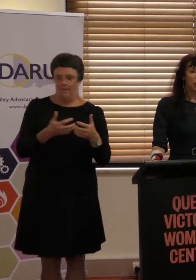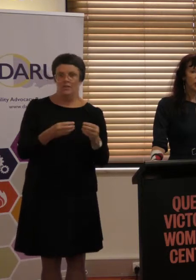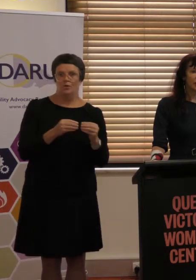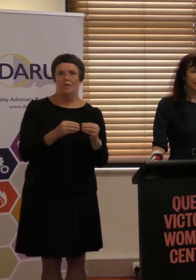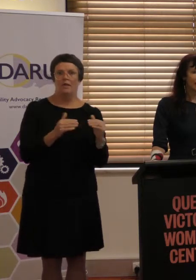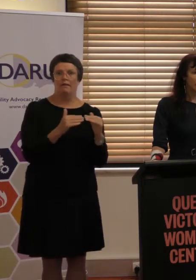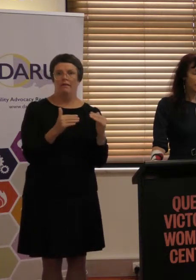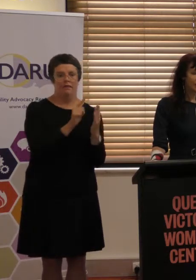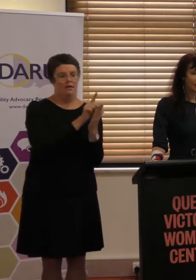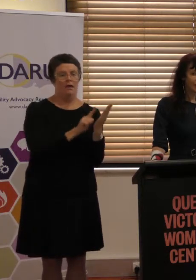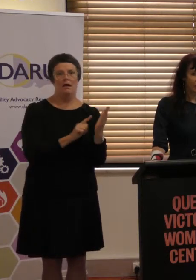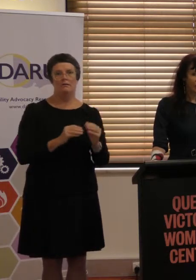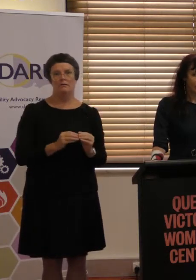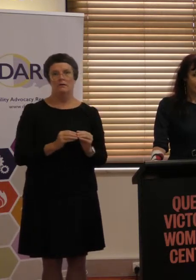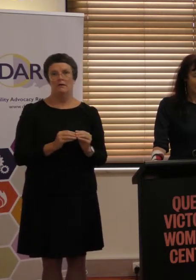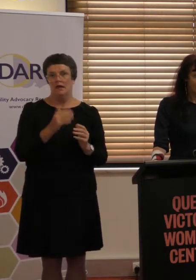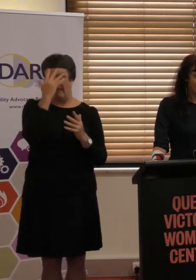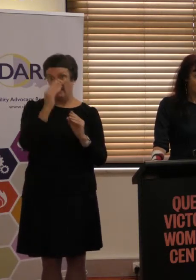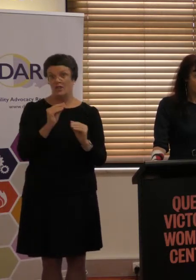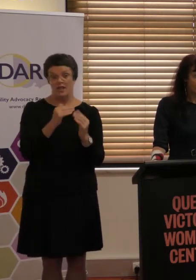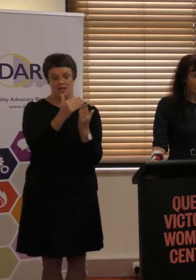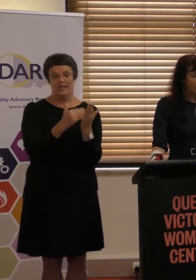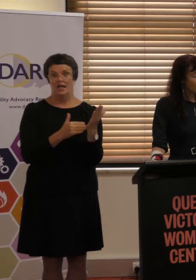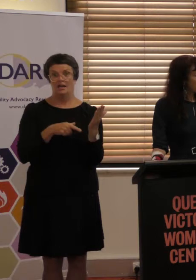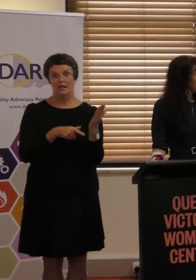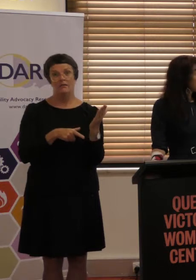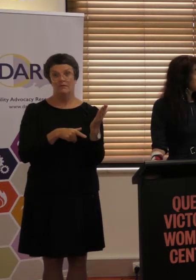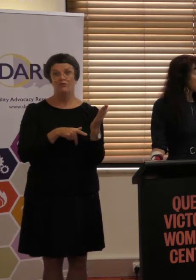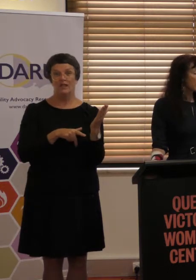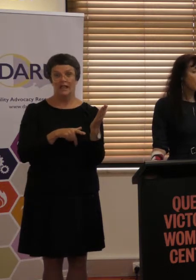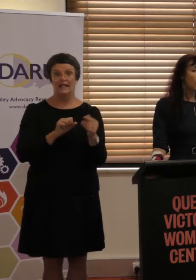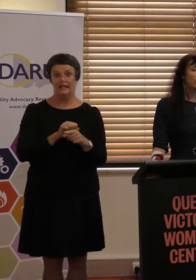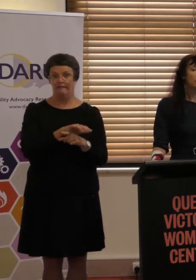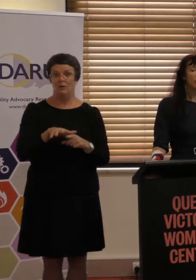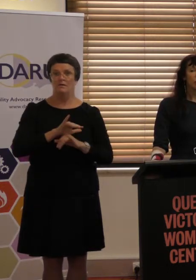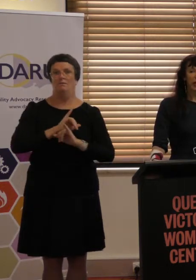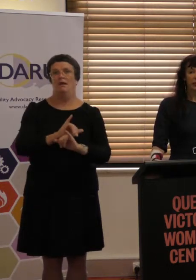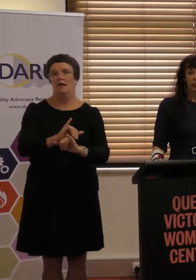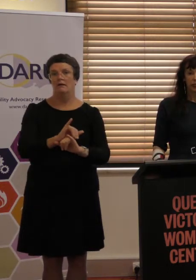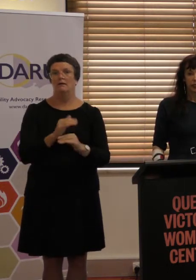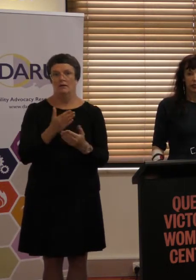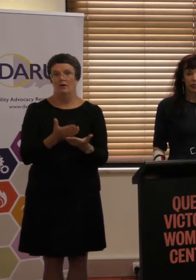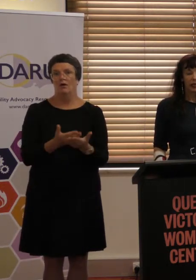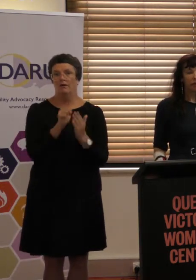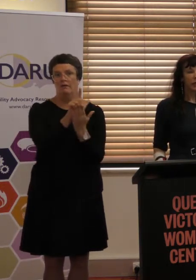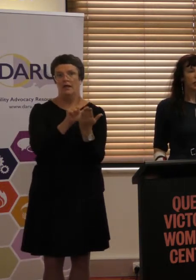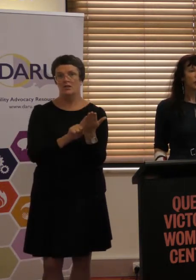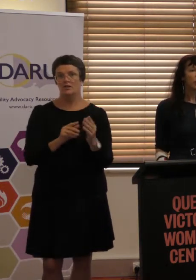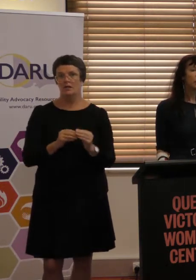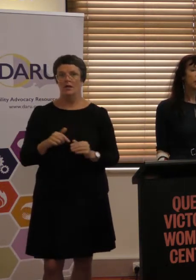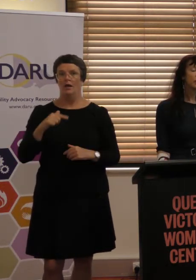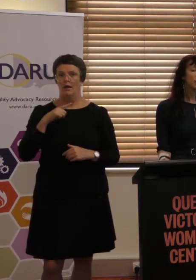been the worst thing that's happened to the Disability Discrimination Act because they are worded so badly and have